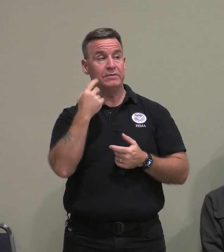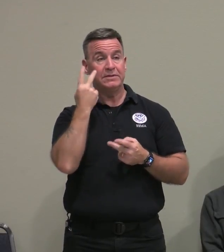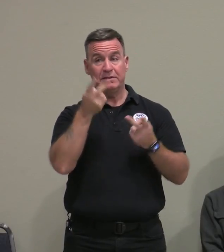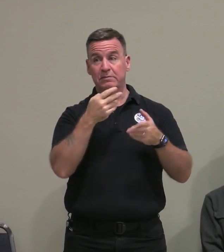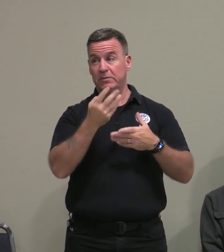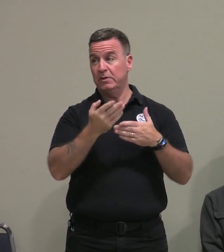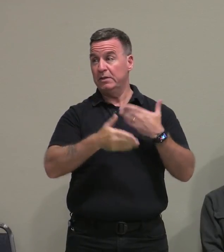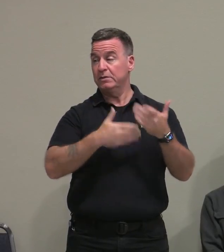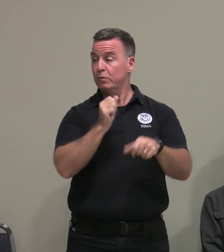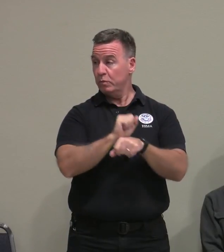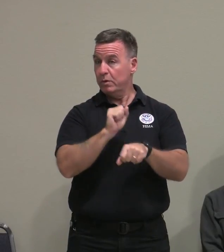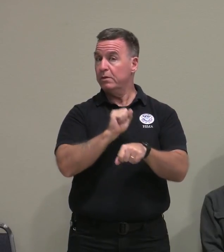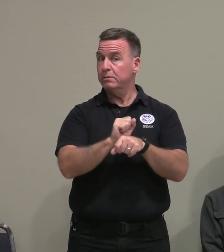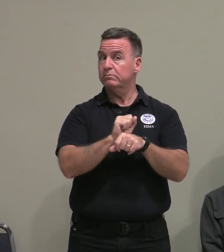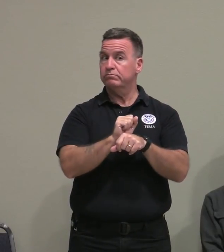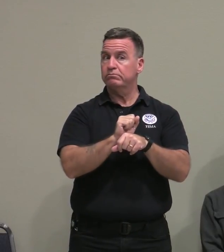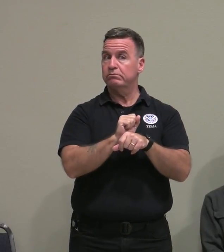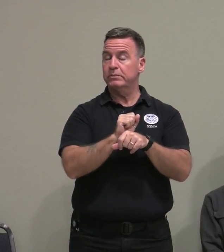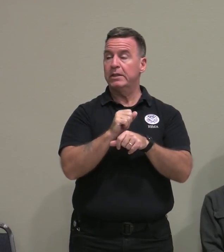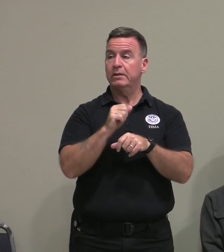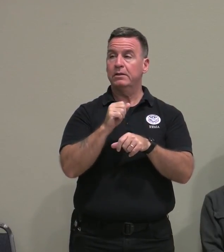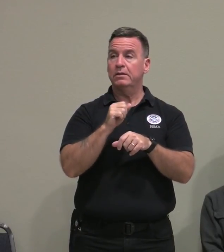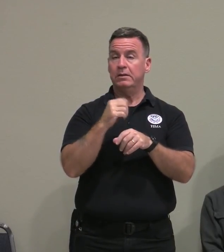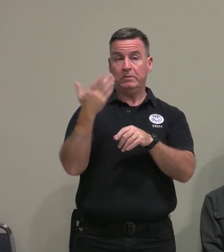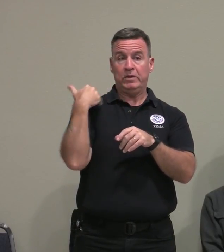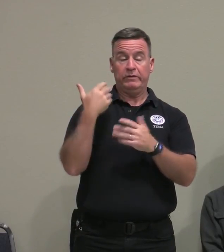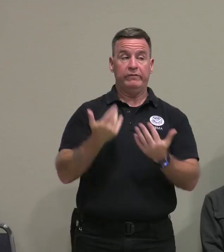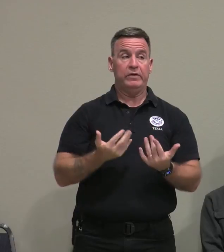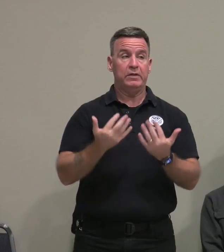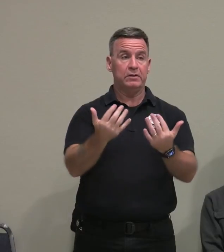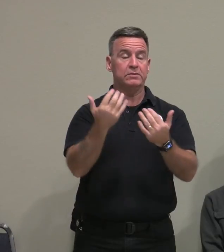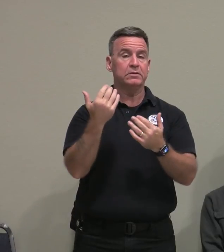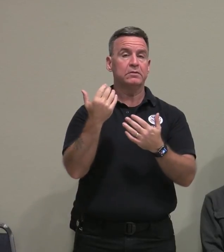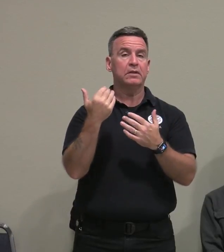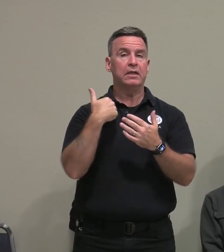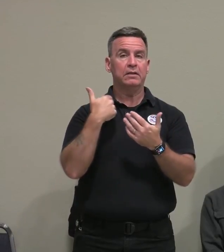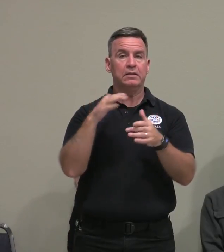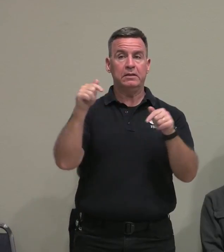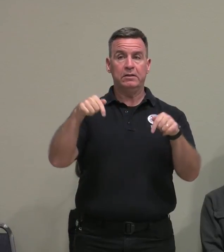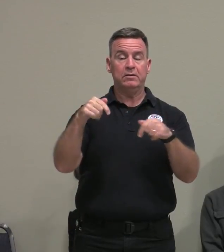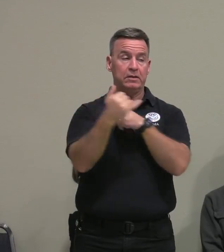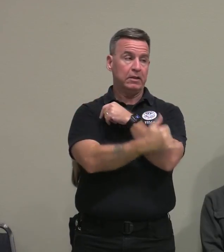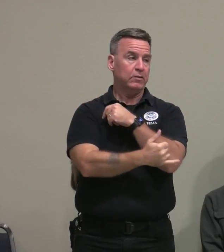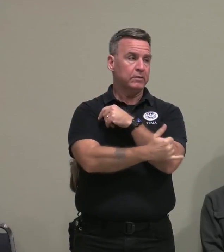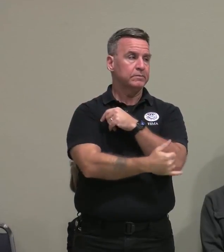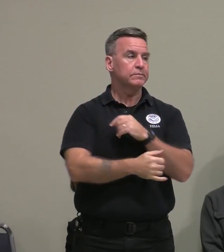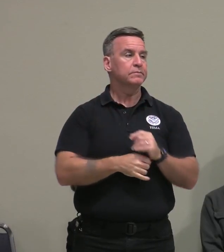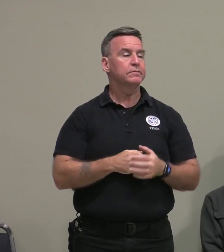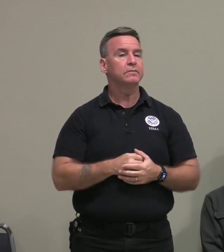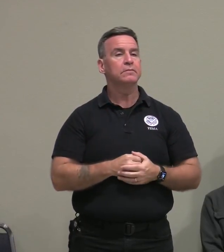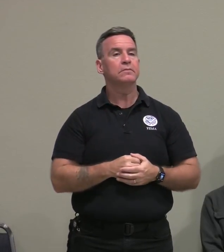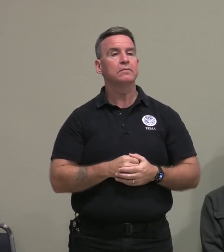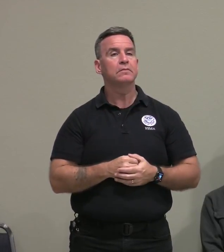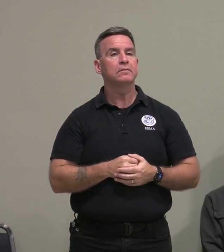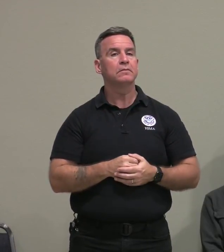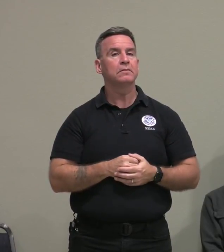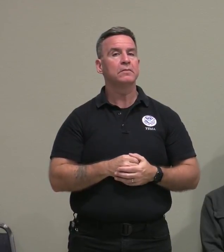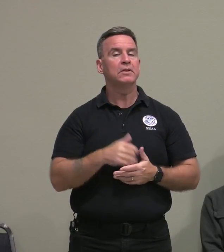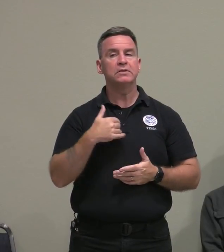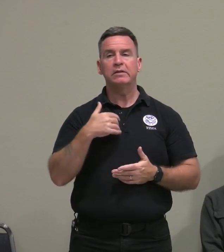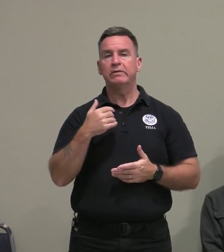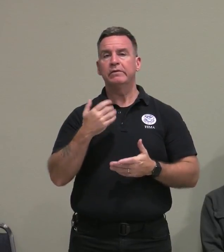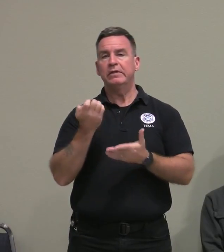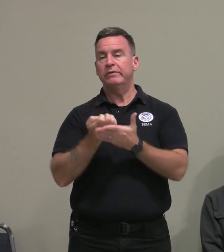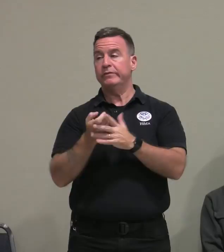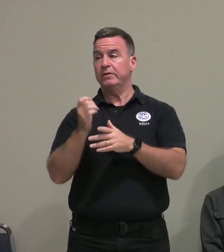this process work in the prior fires that we had here in the county. Also, we have evidence